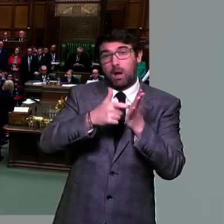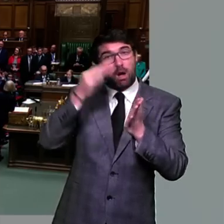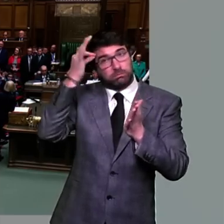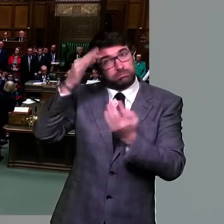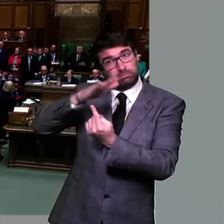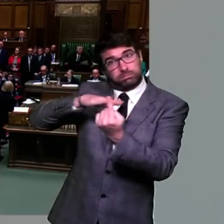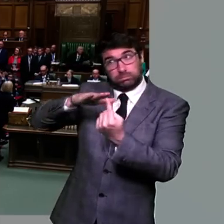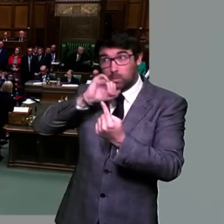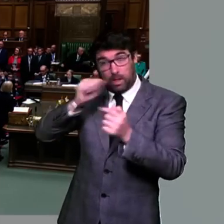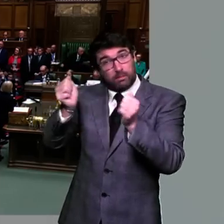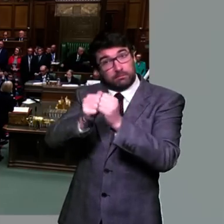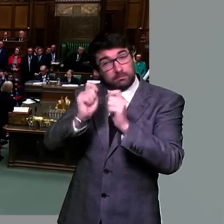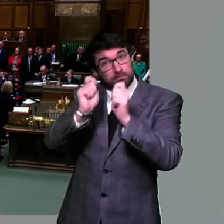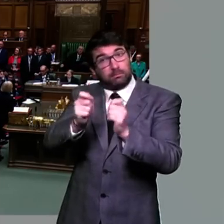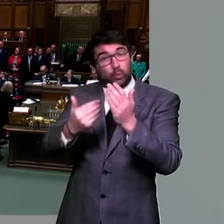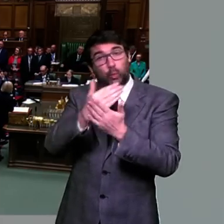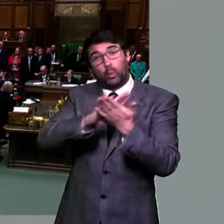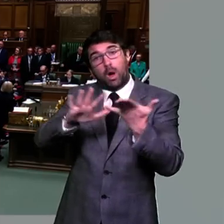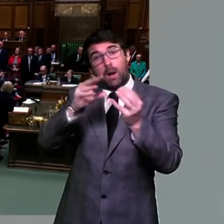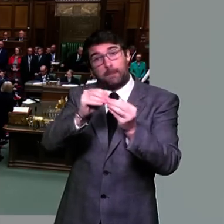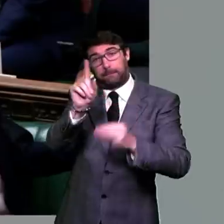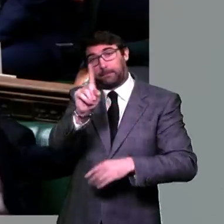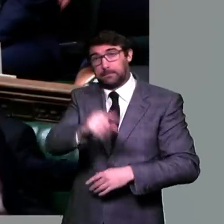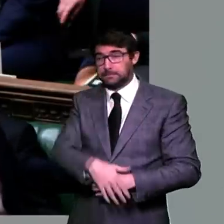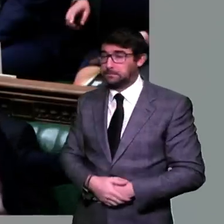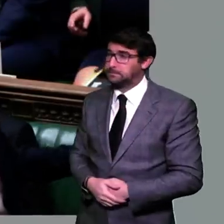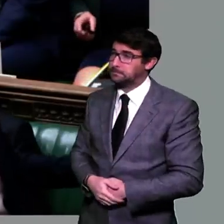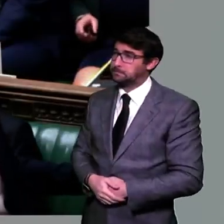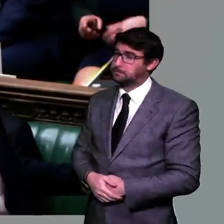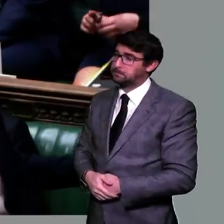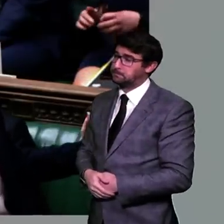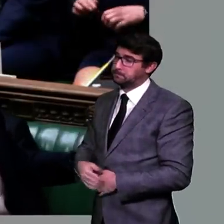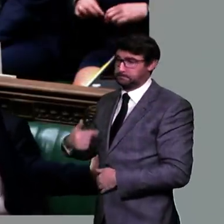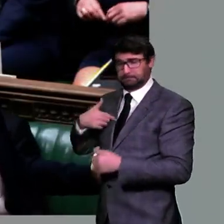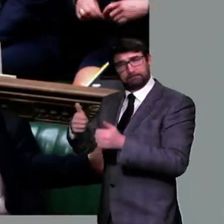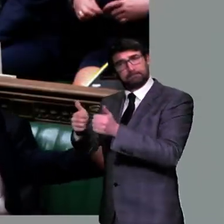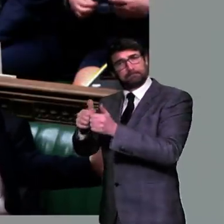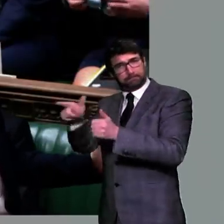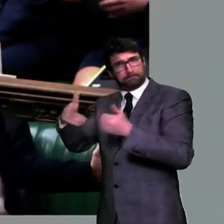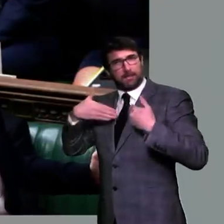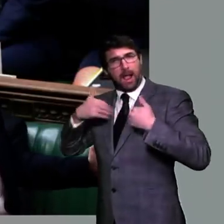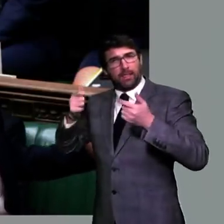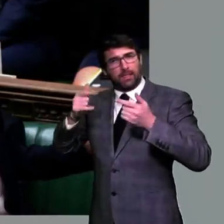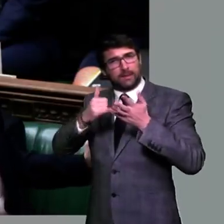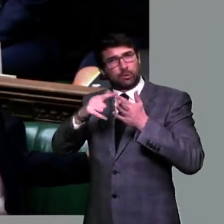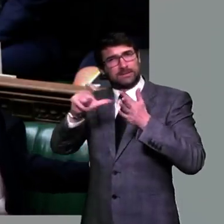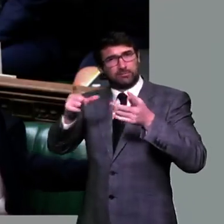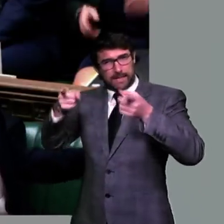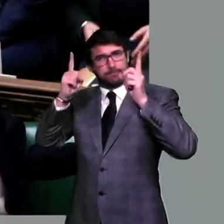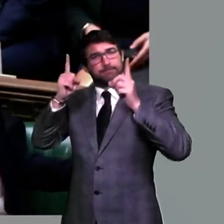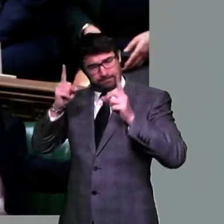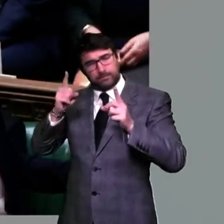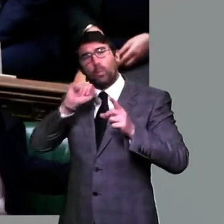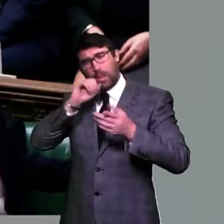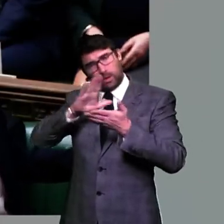honourable friend, the Health Secretary, has set out her plans to deliver on dealing with the COVID backlog, and she will continue